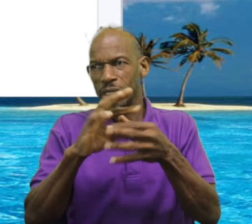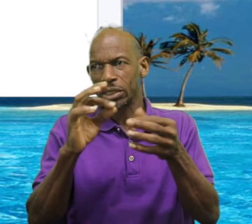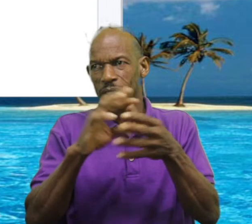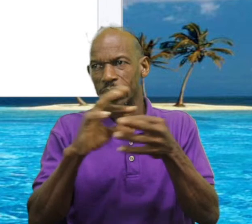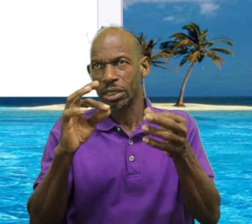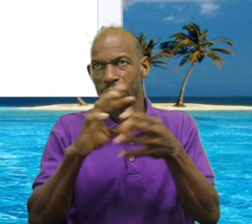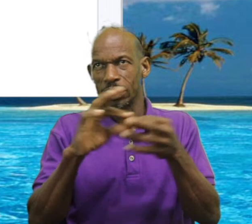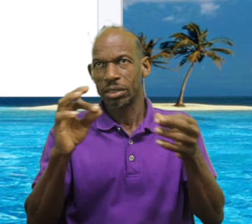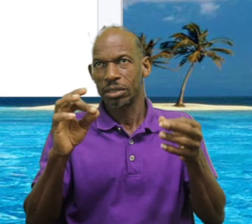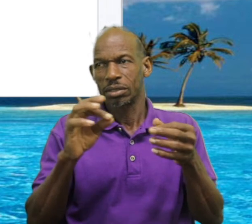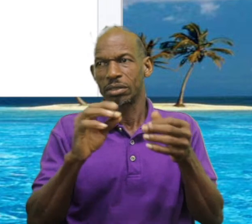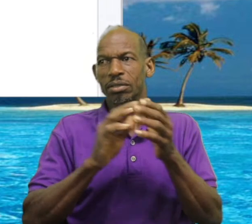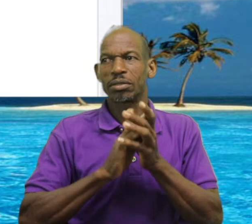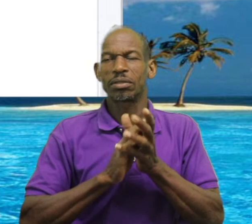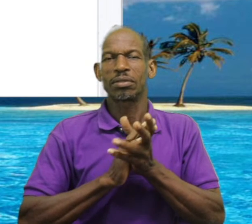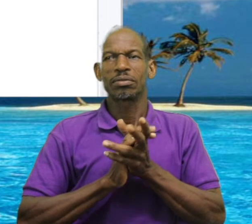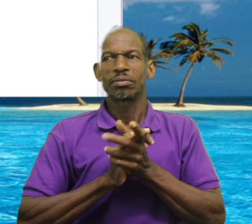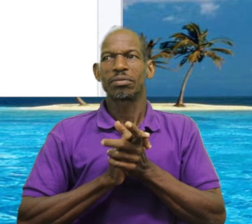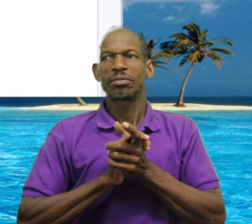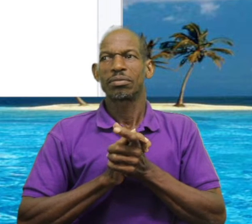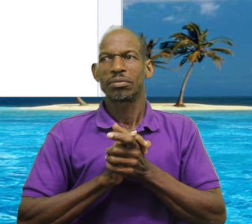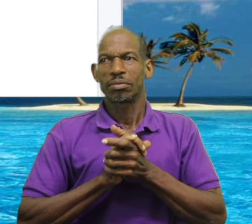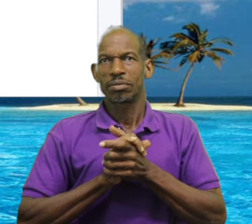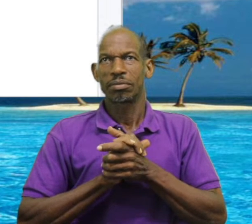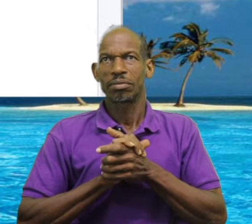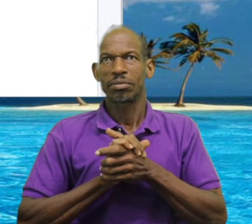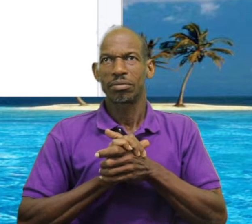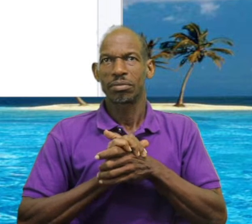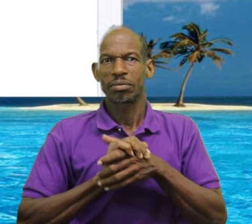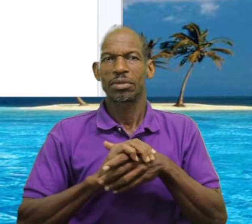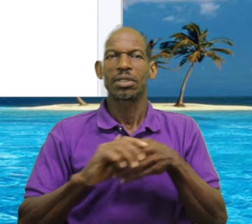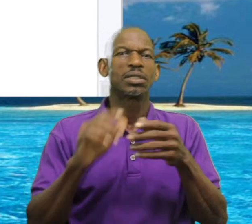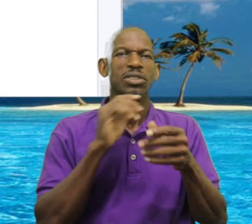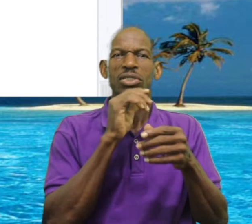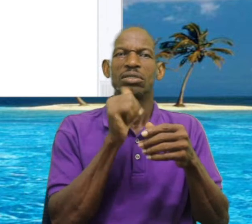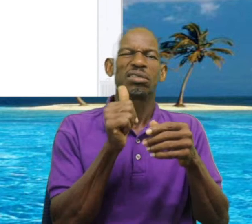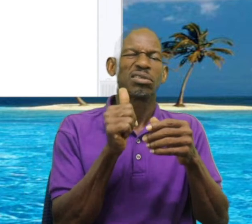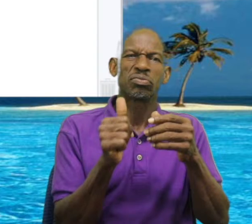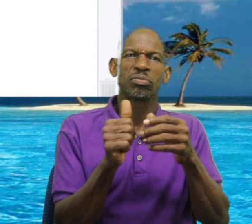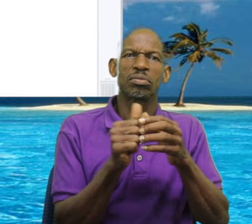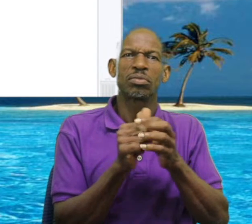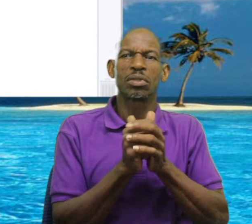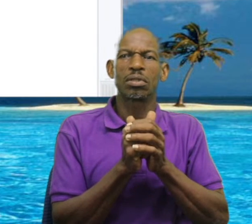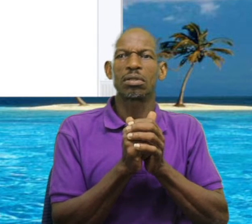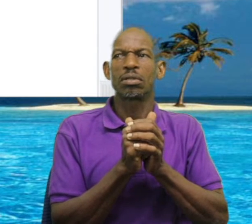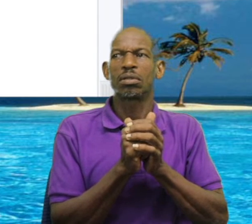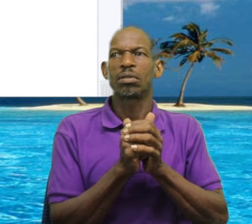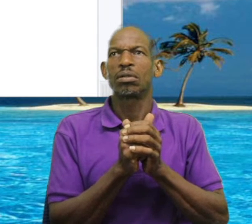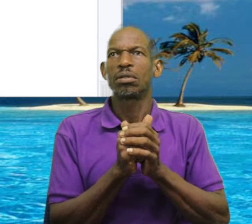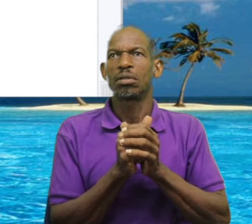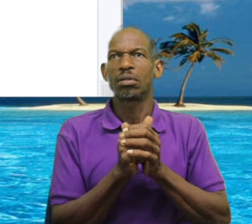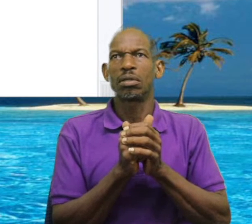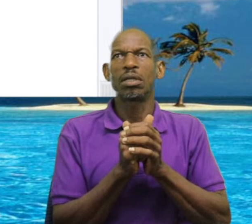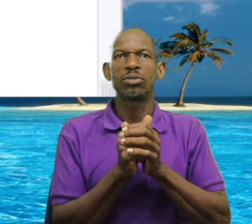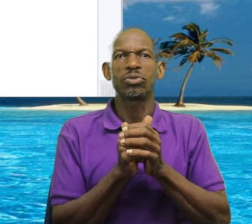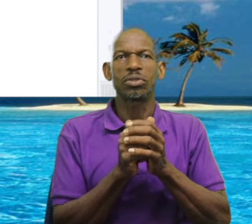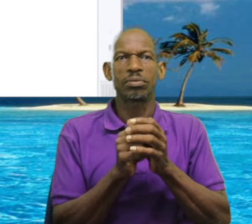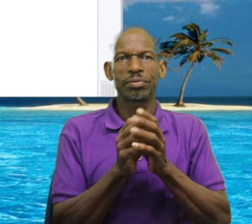that is used in the deaf English, in the deaf language. We do not use and.